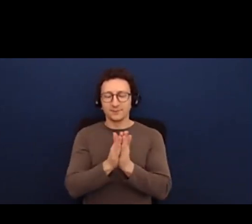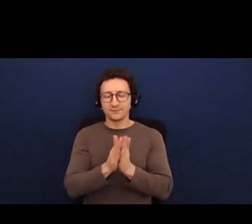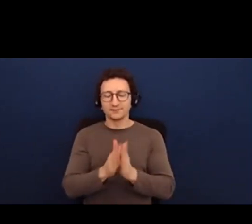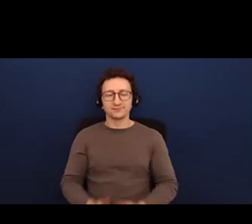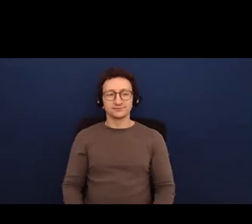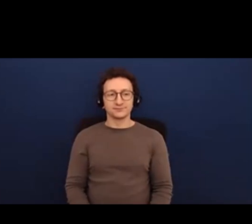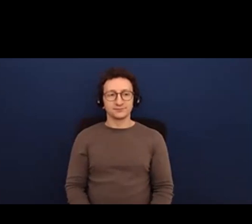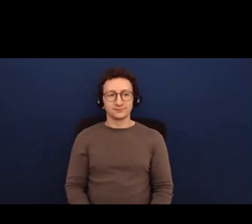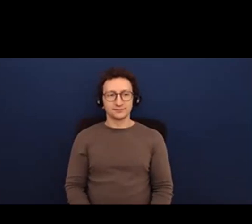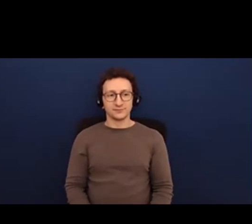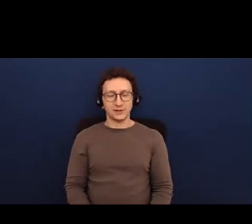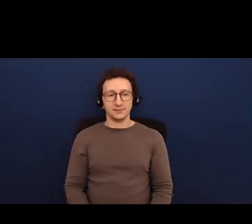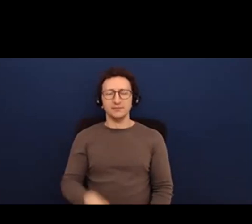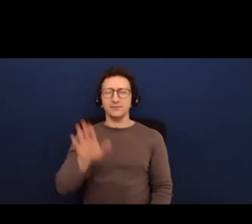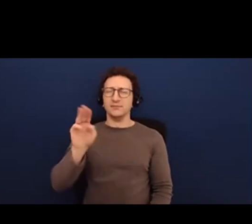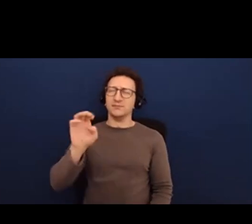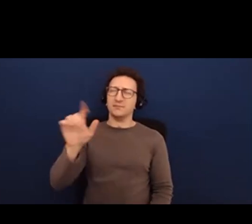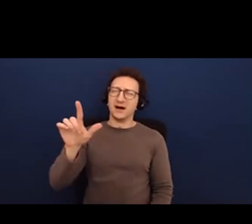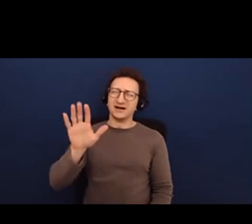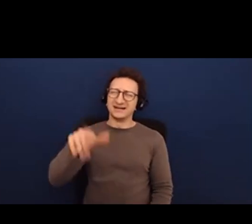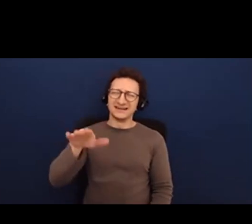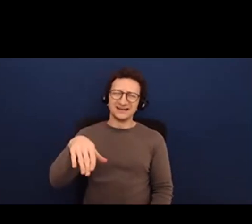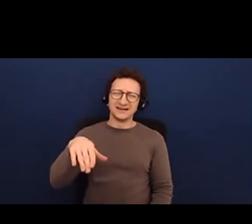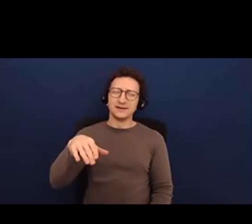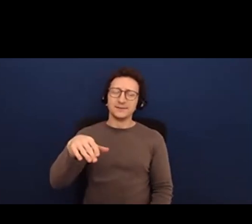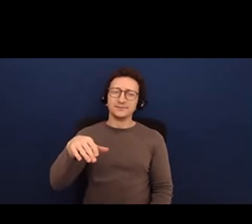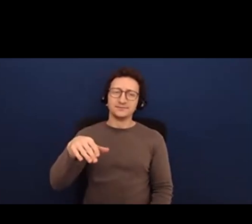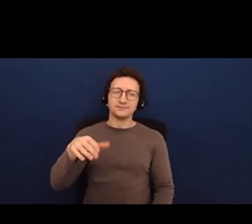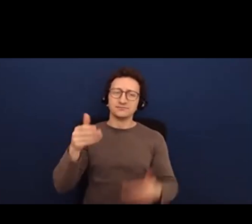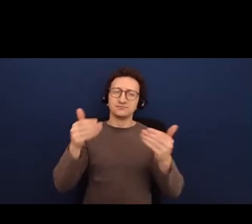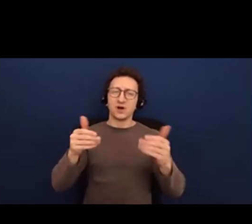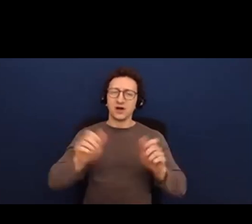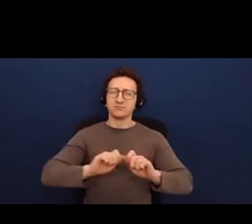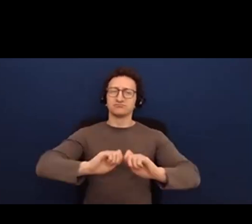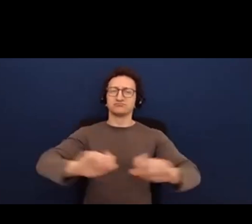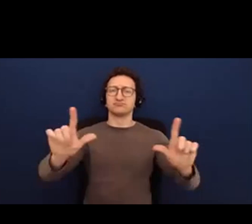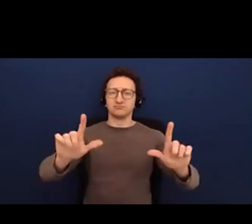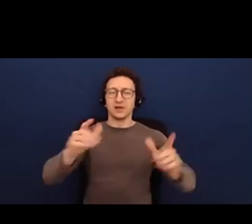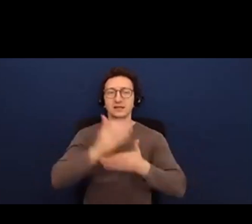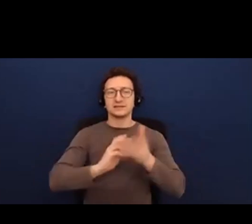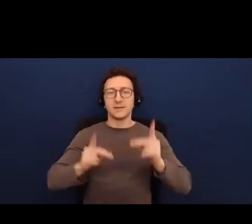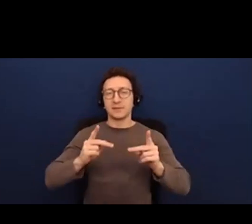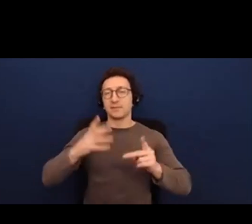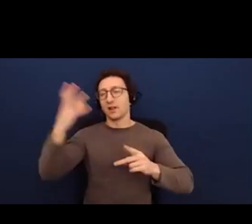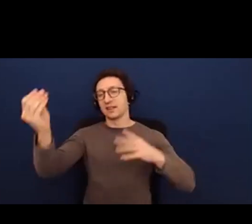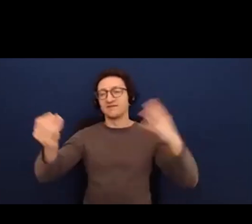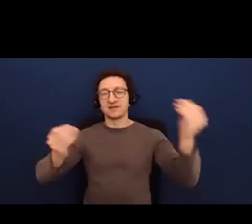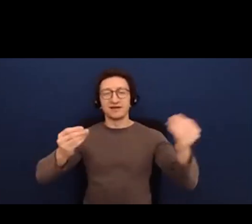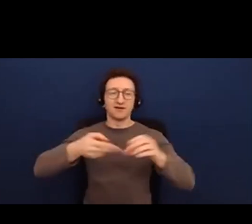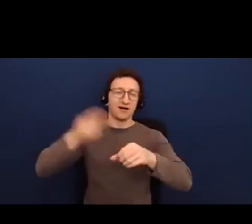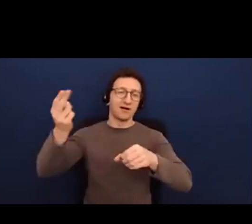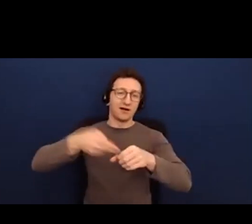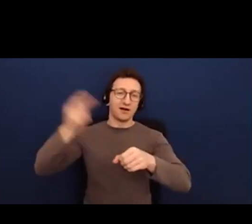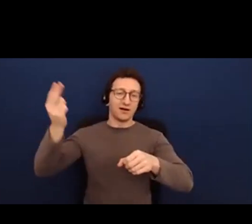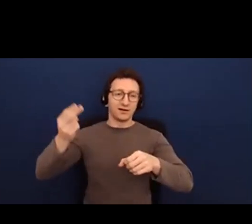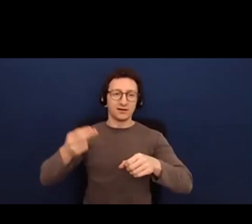question David, can we do that? Because people will start to leave as they get tired. I'll do it immediately, but let me